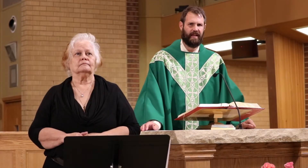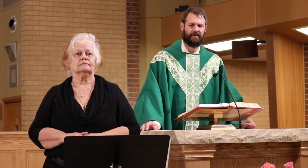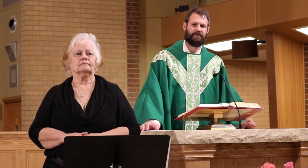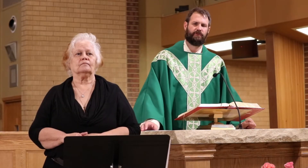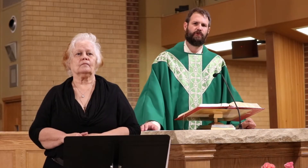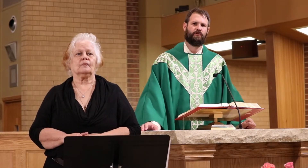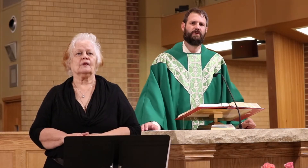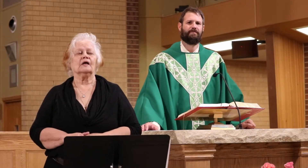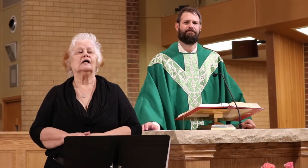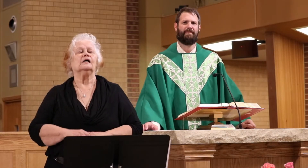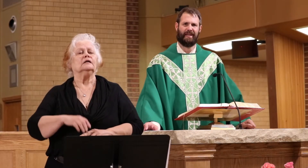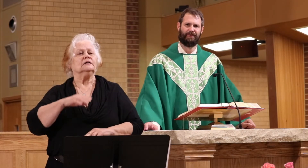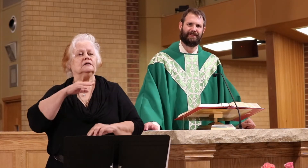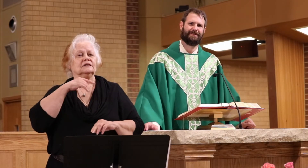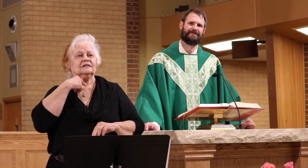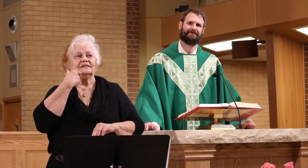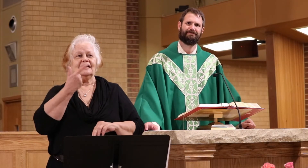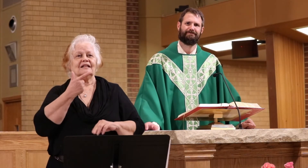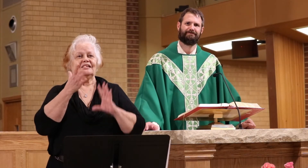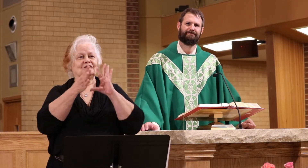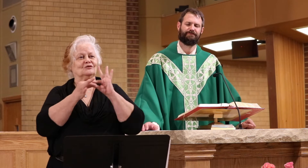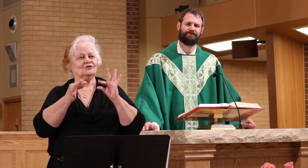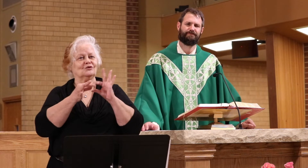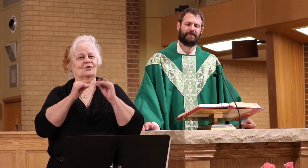A tale of two banquets.